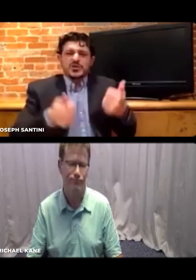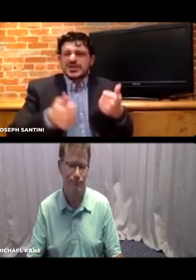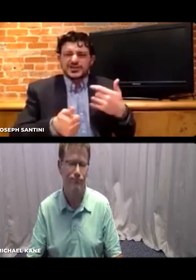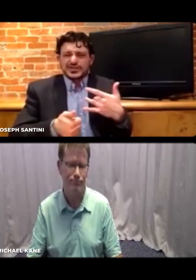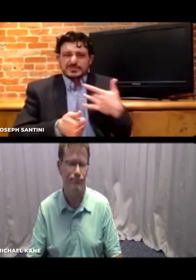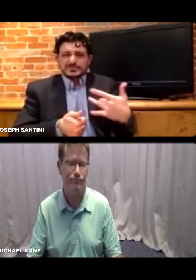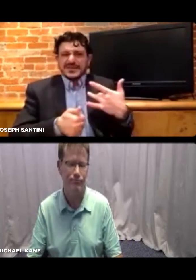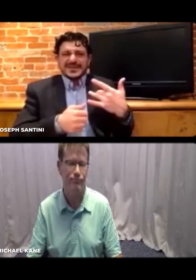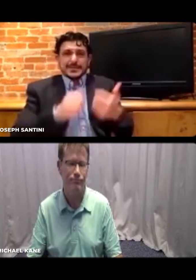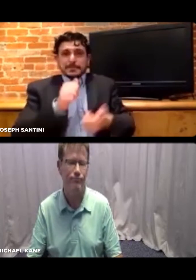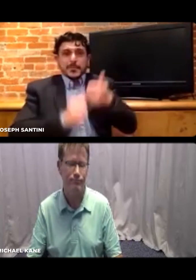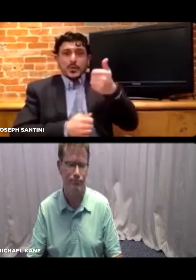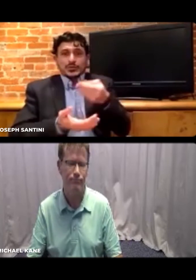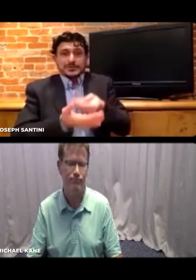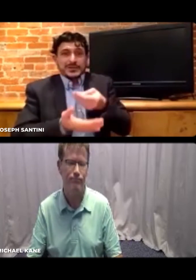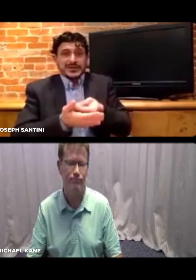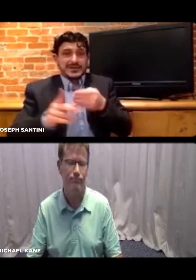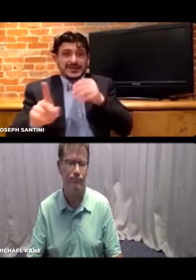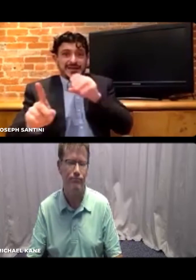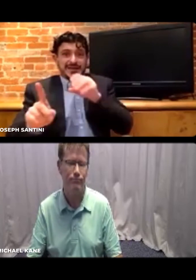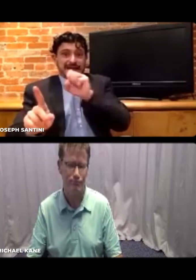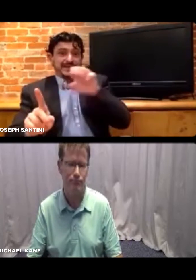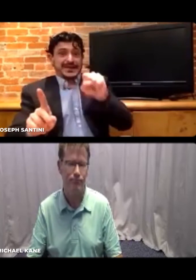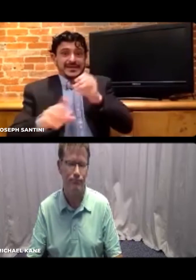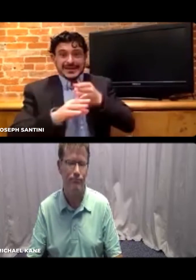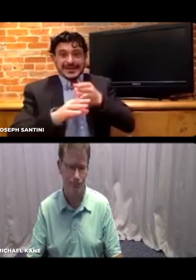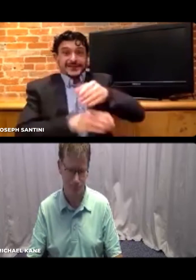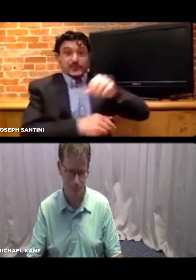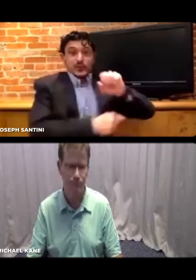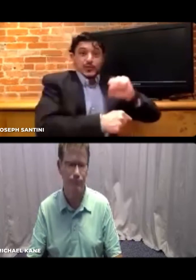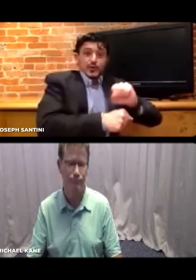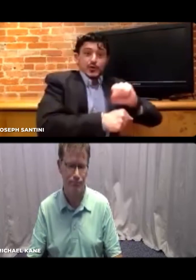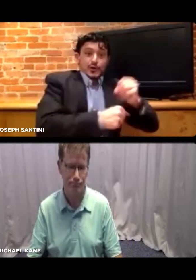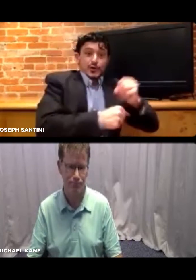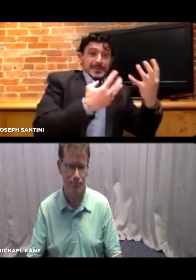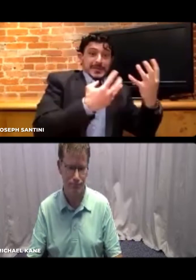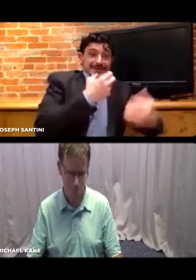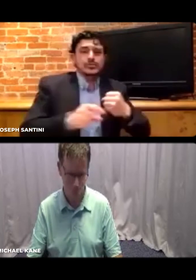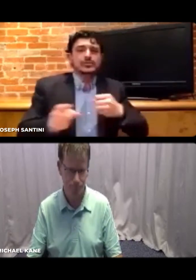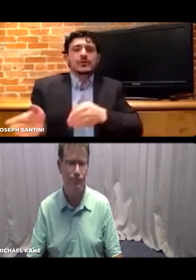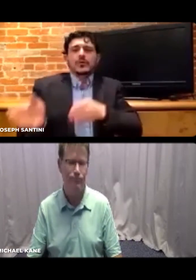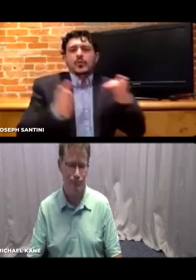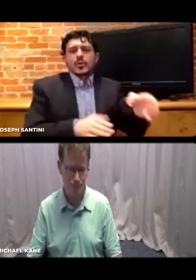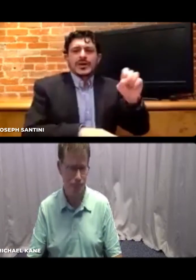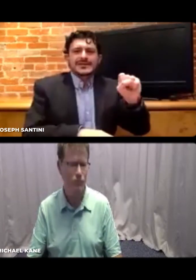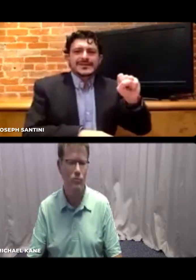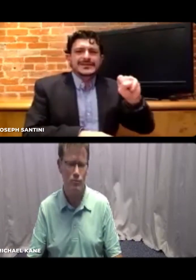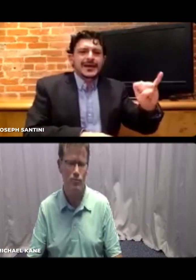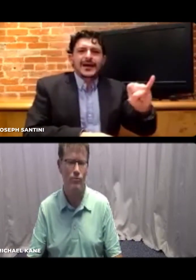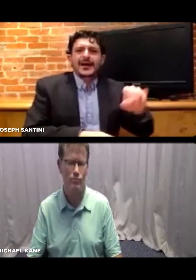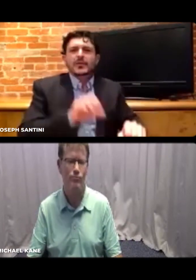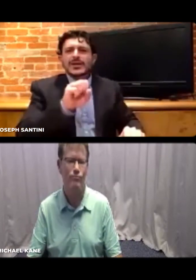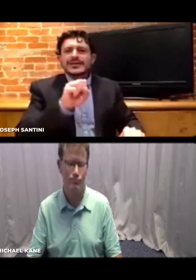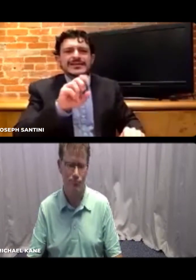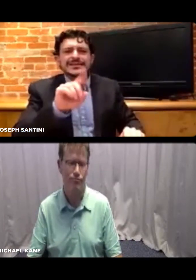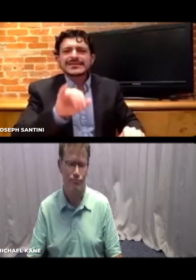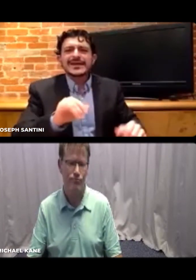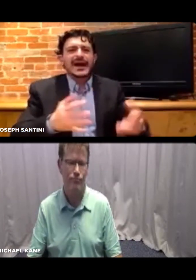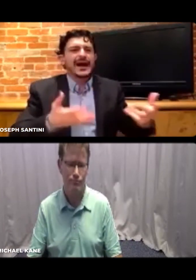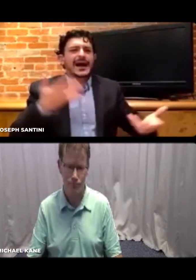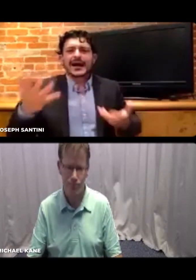Typically, do you get more money after working via Social Security, or do you get more money on SSI